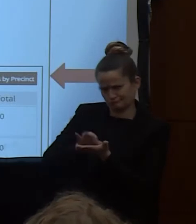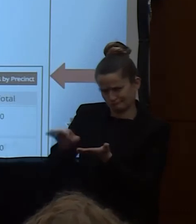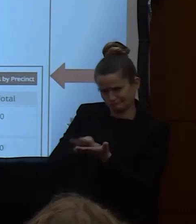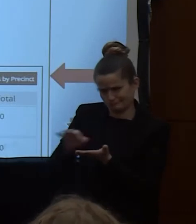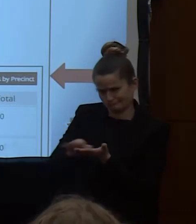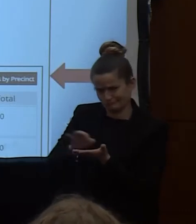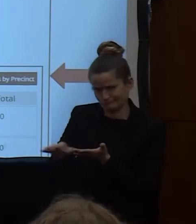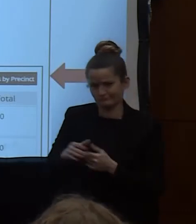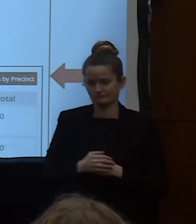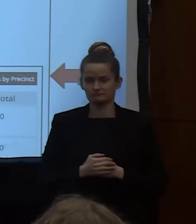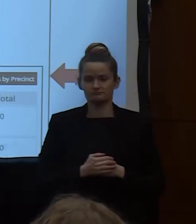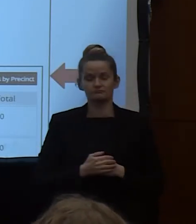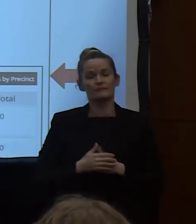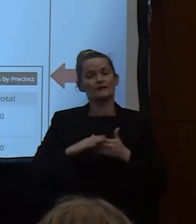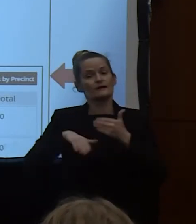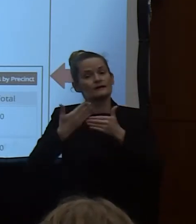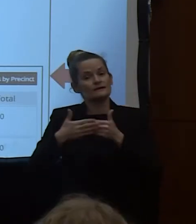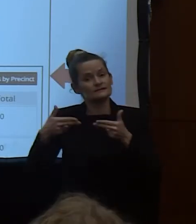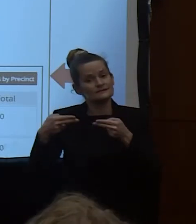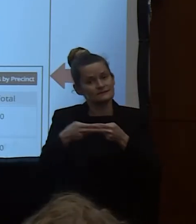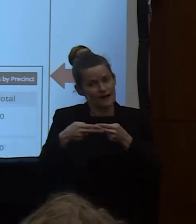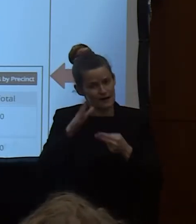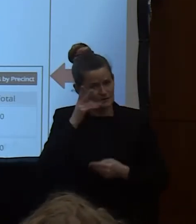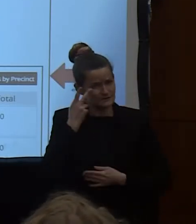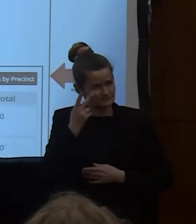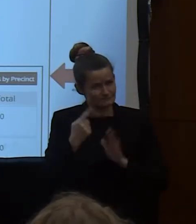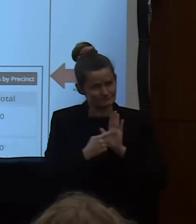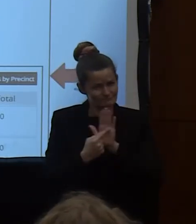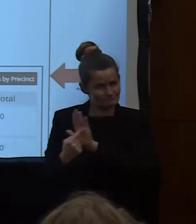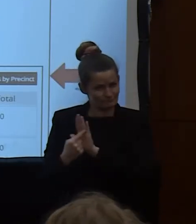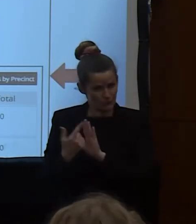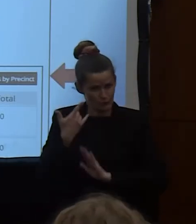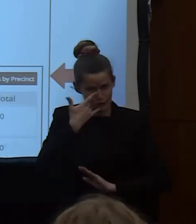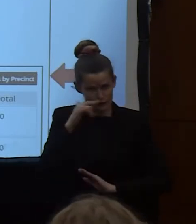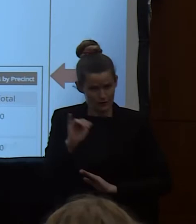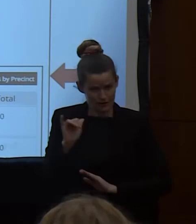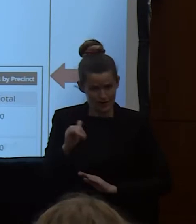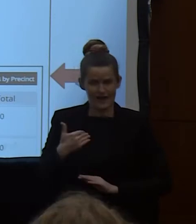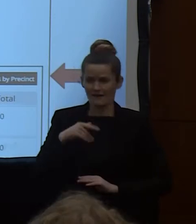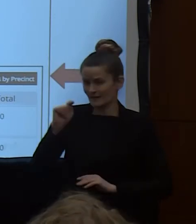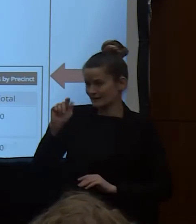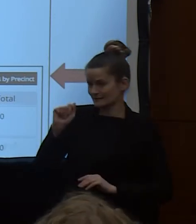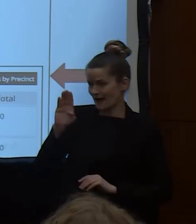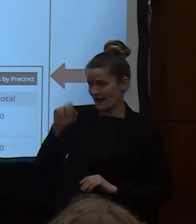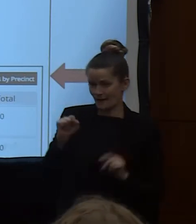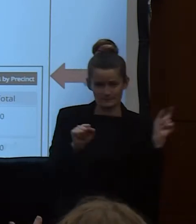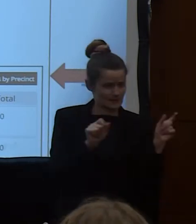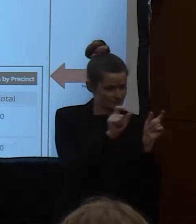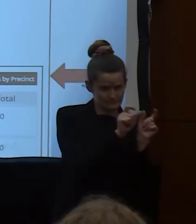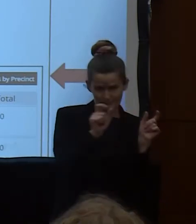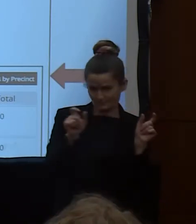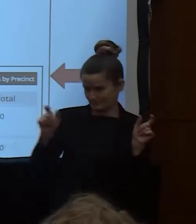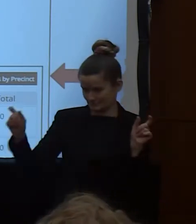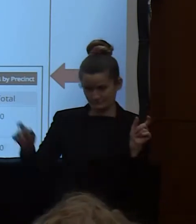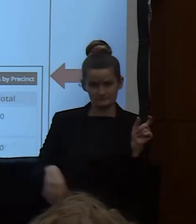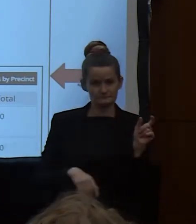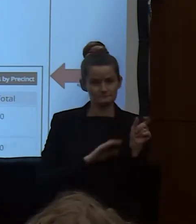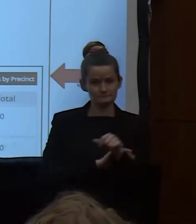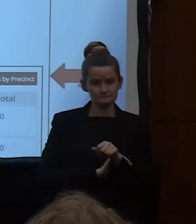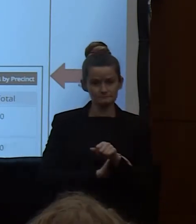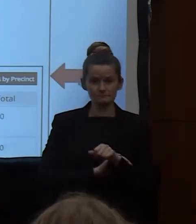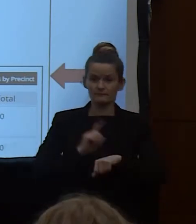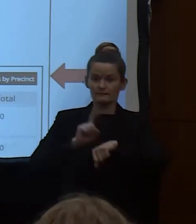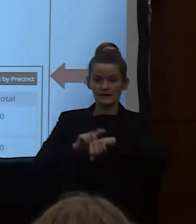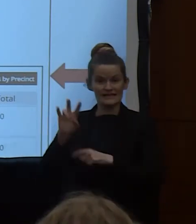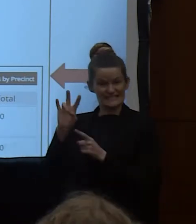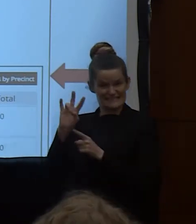would look like, you have those 5 across the top. At 7 o'clock, the first 3 are going to switch to in progress, if you look